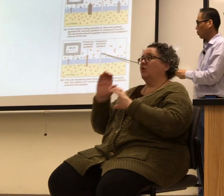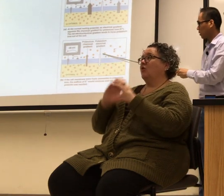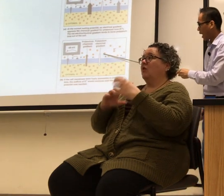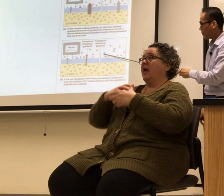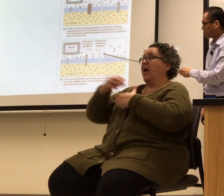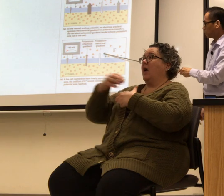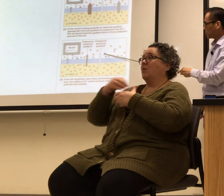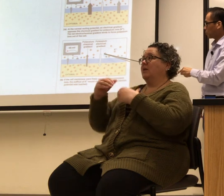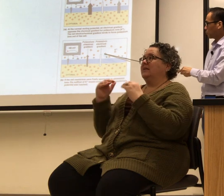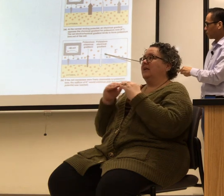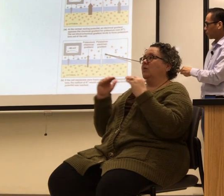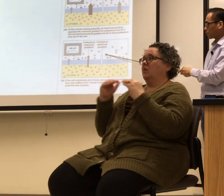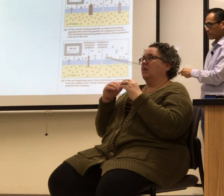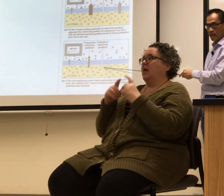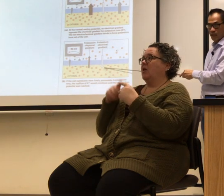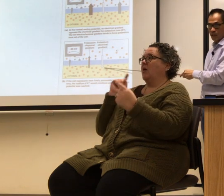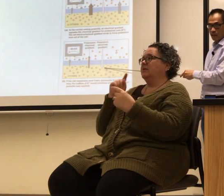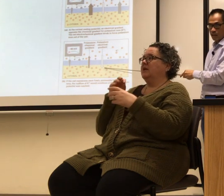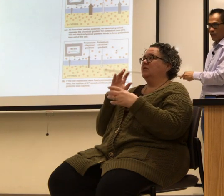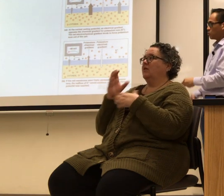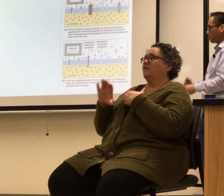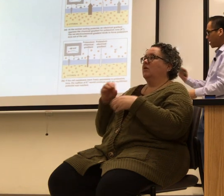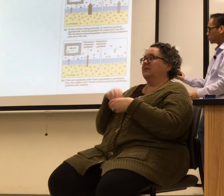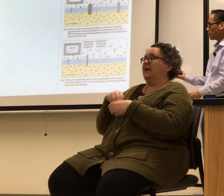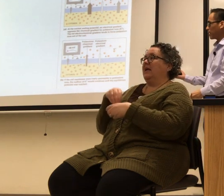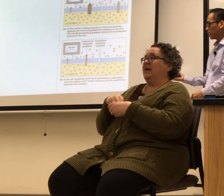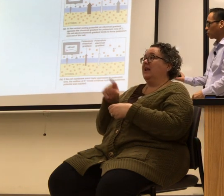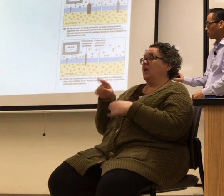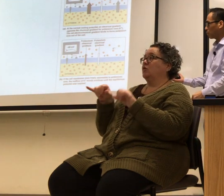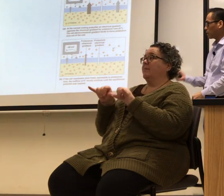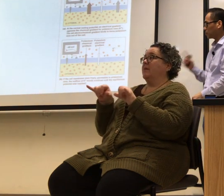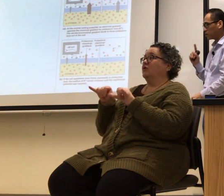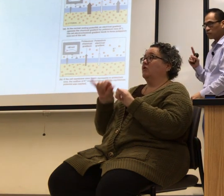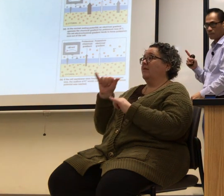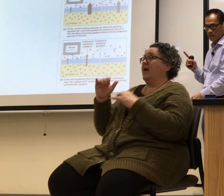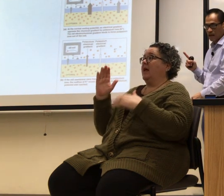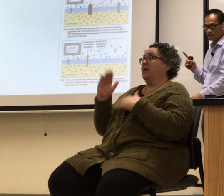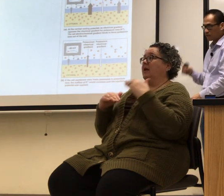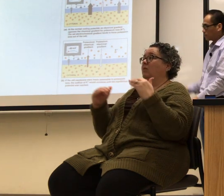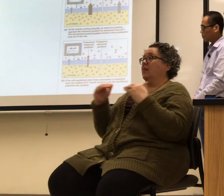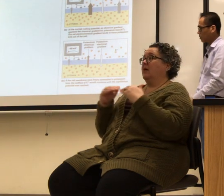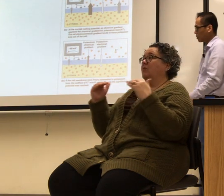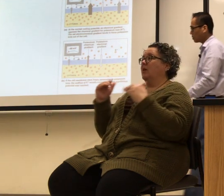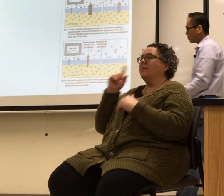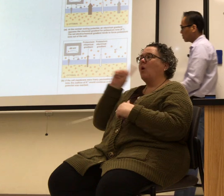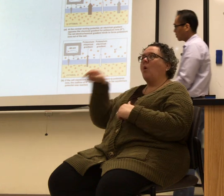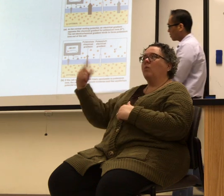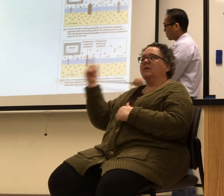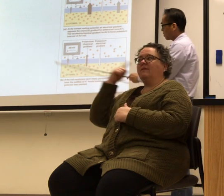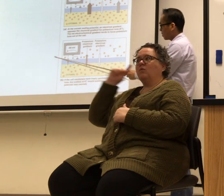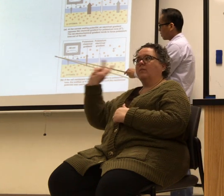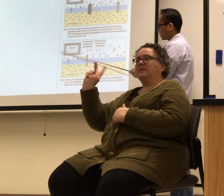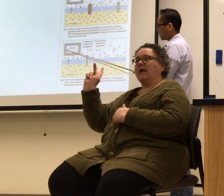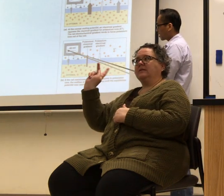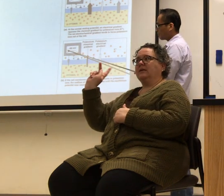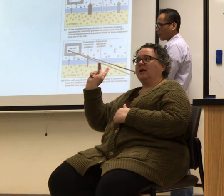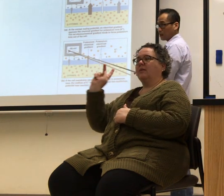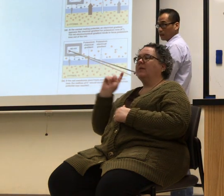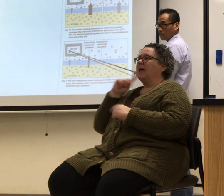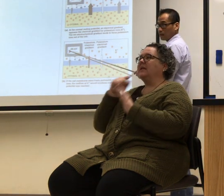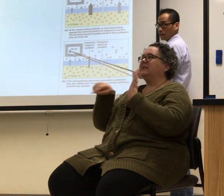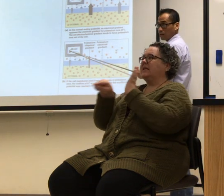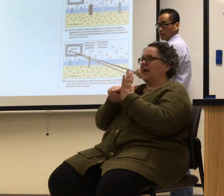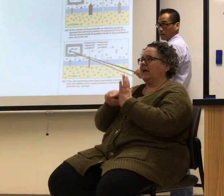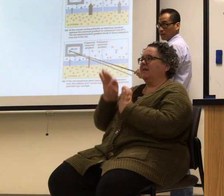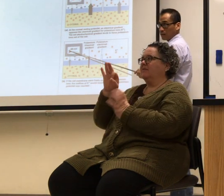is equal and opposite to the force in, and you measure that equilibrium just for potassium, it's negative